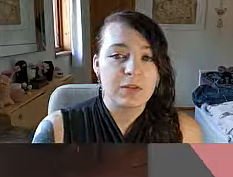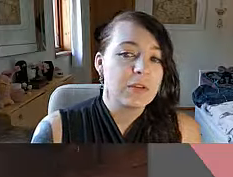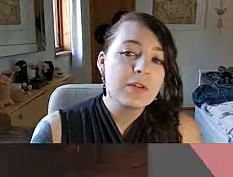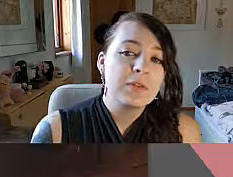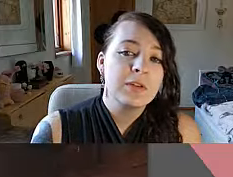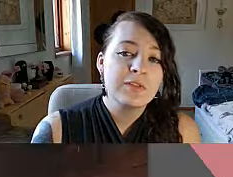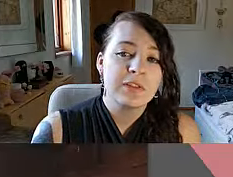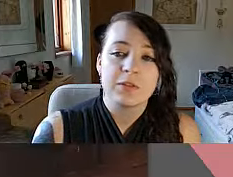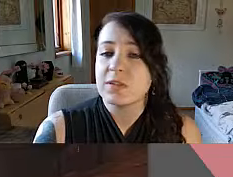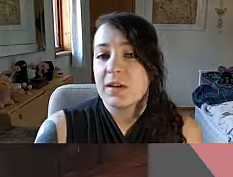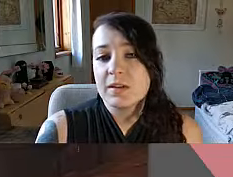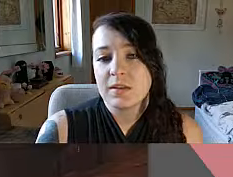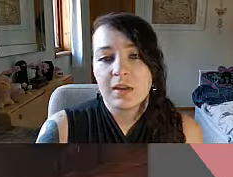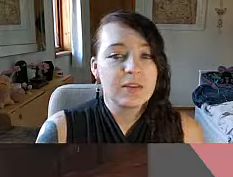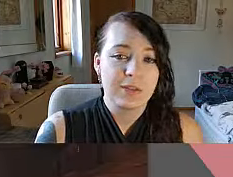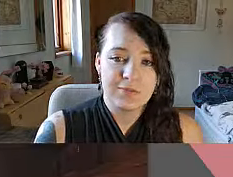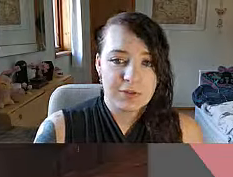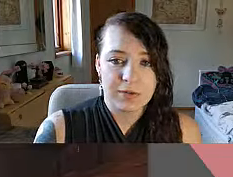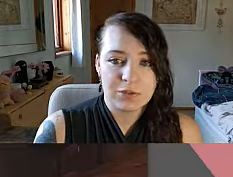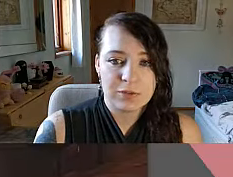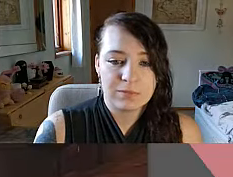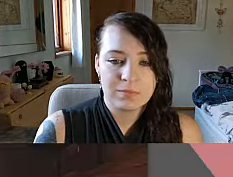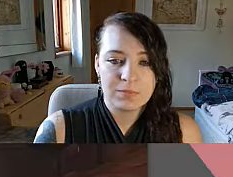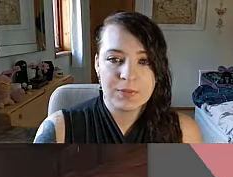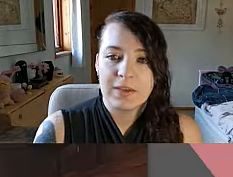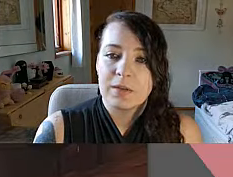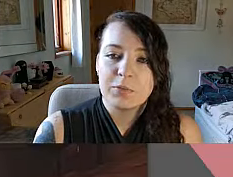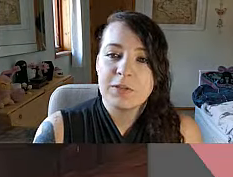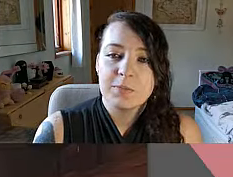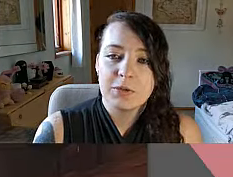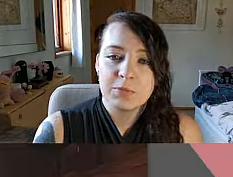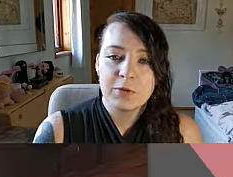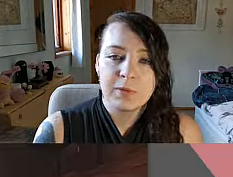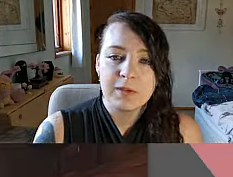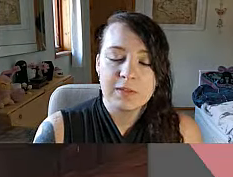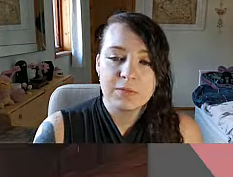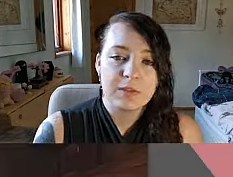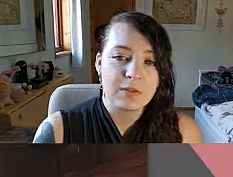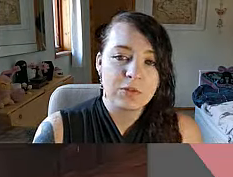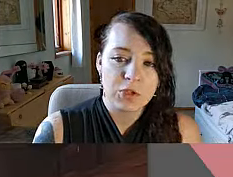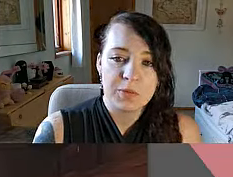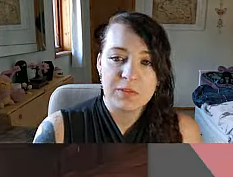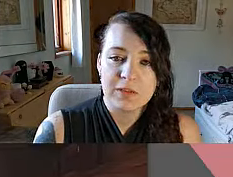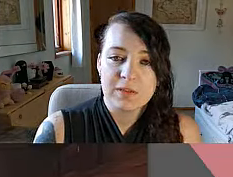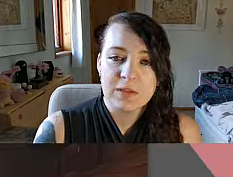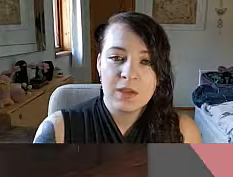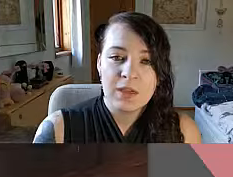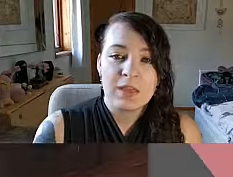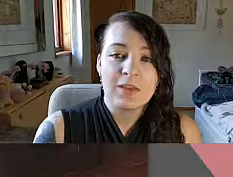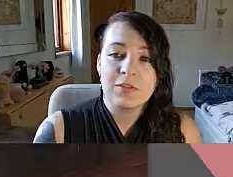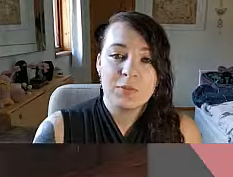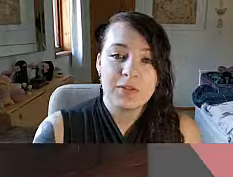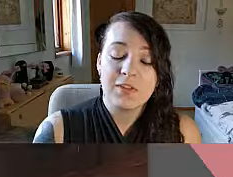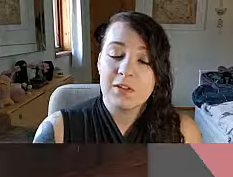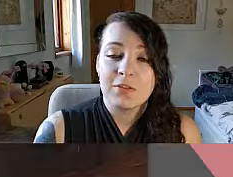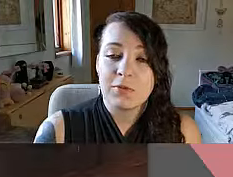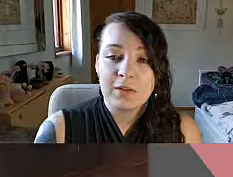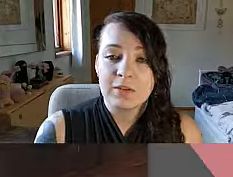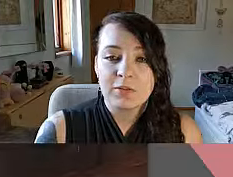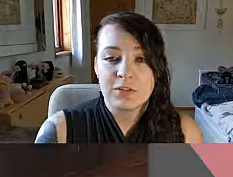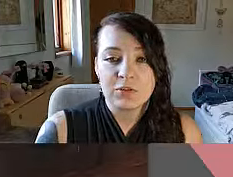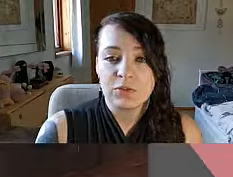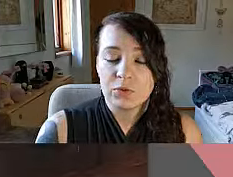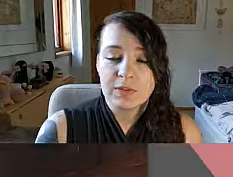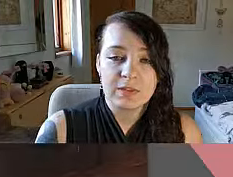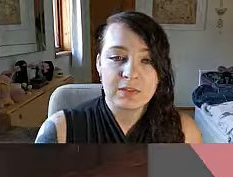things can go, for their size, and their configuration. Again, Prince of Persia Mobile does a really good job of this, even with very